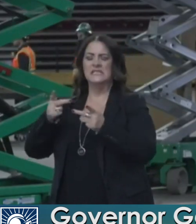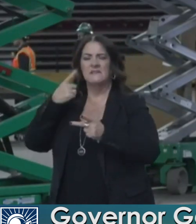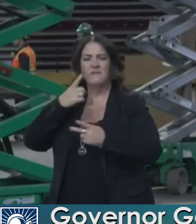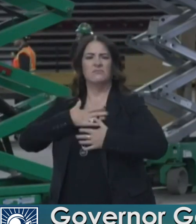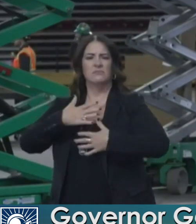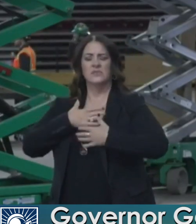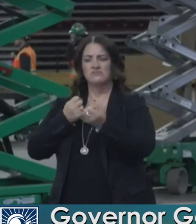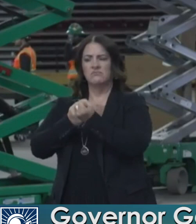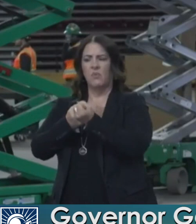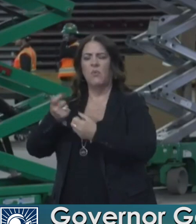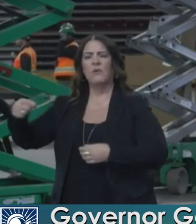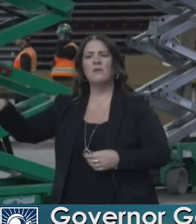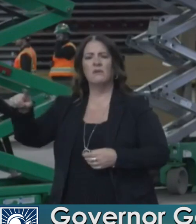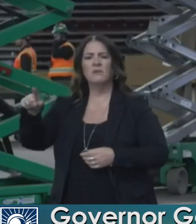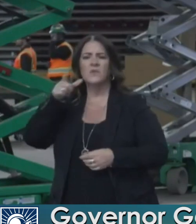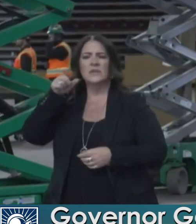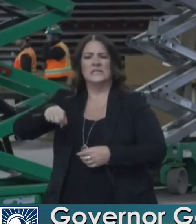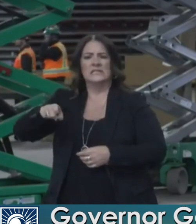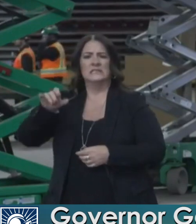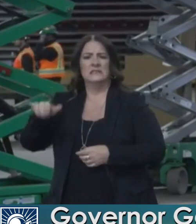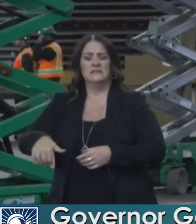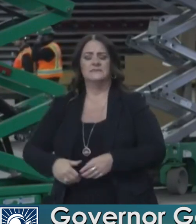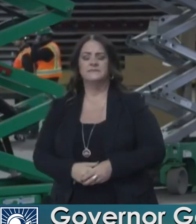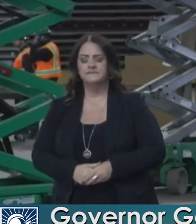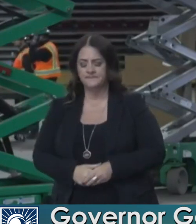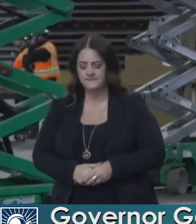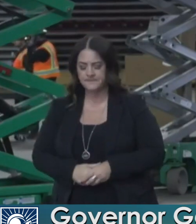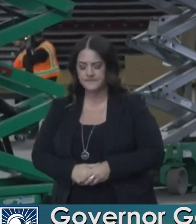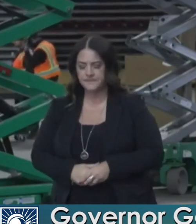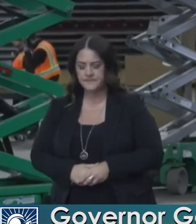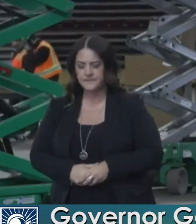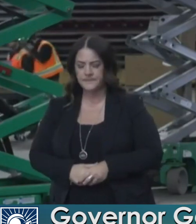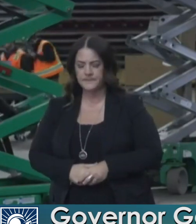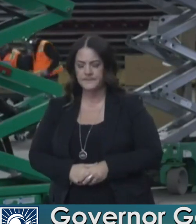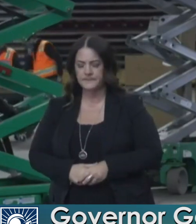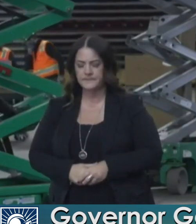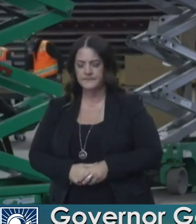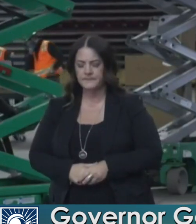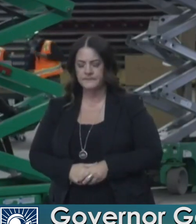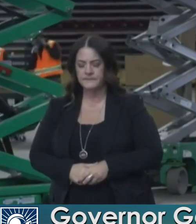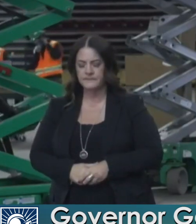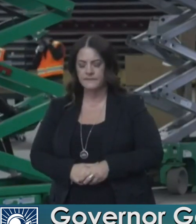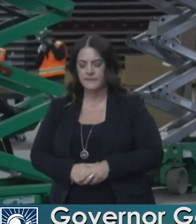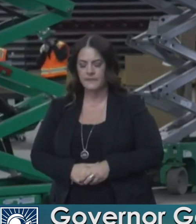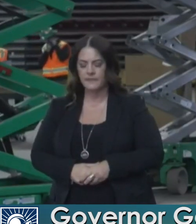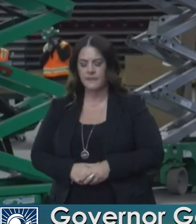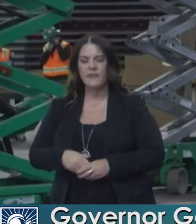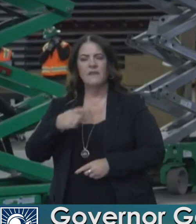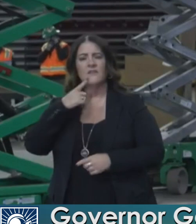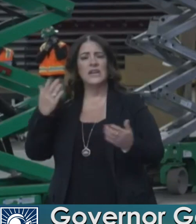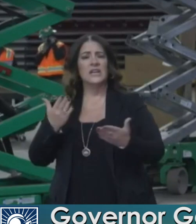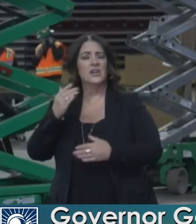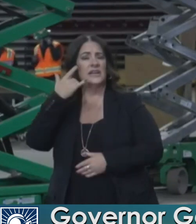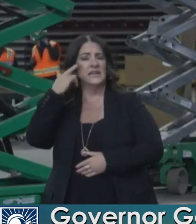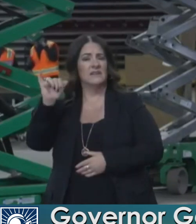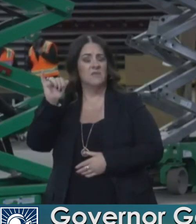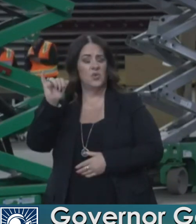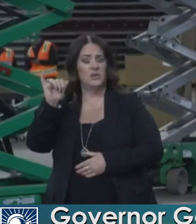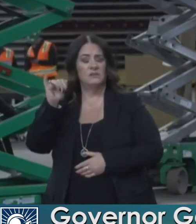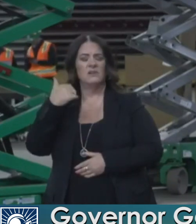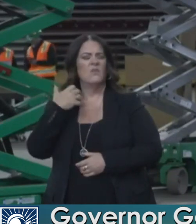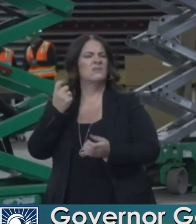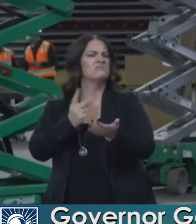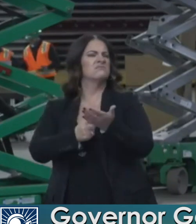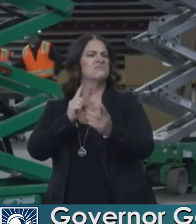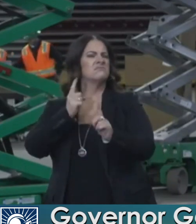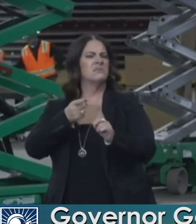to support those most in need. I want to, though, make an argument for the state of California's efforts in the context